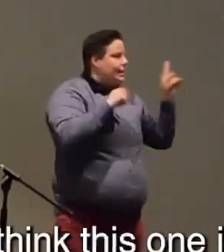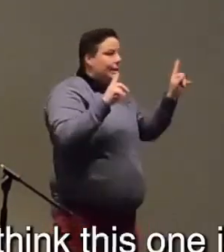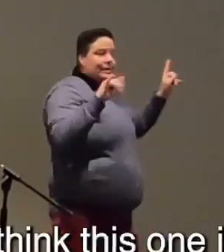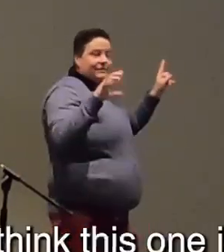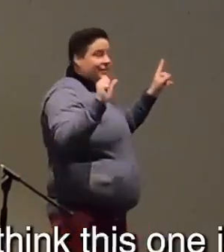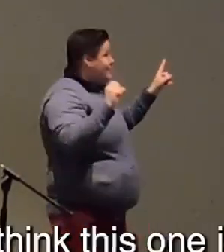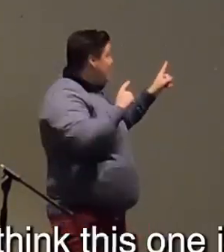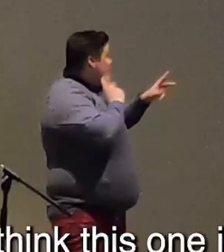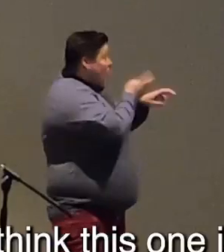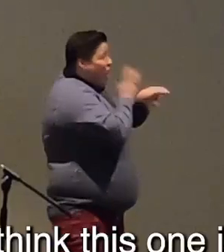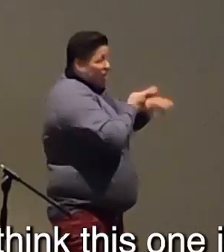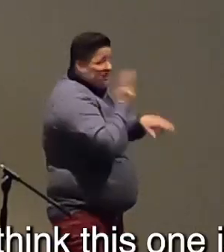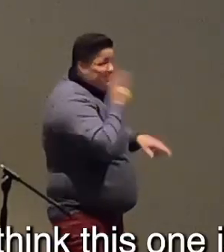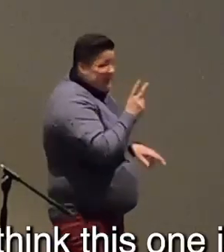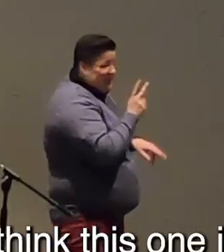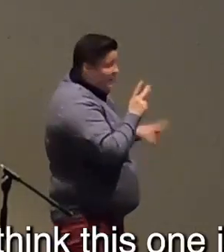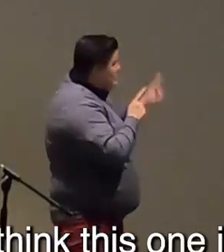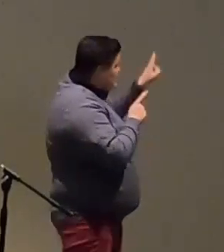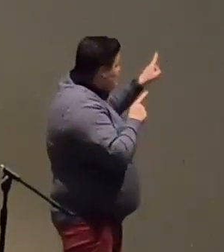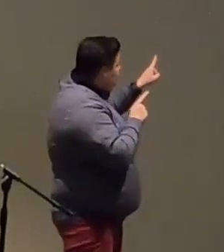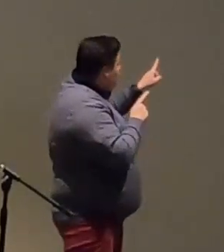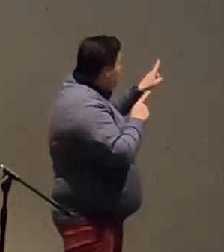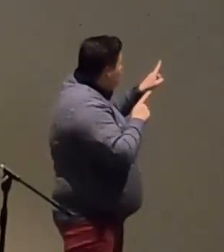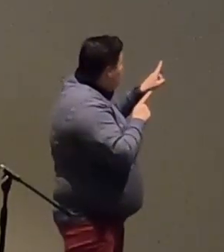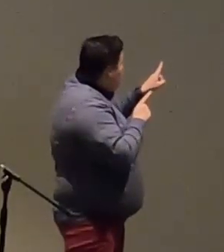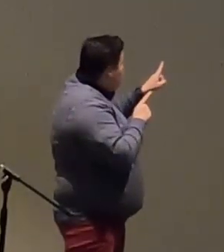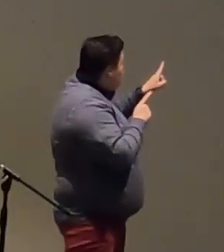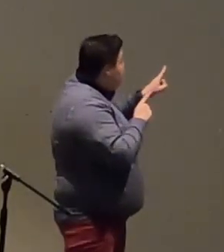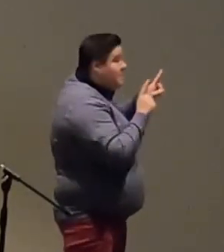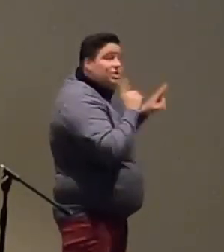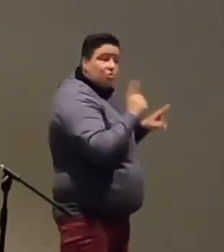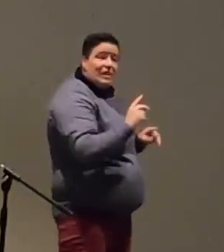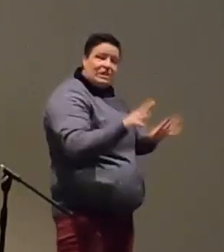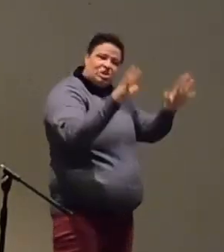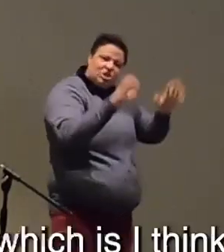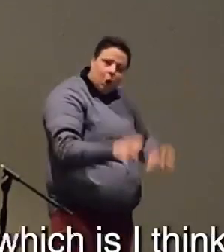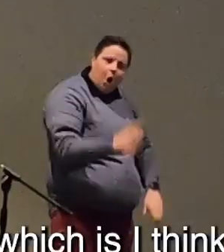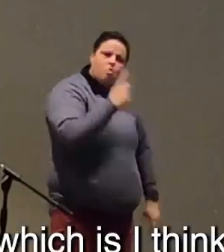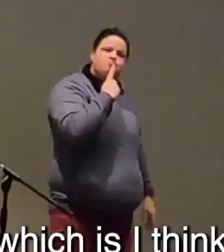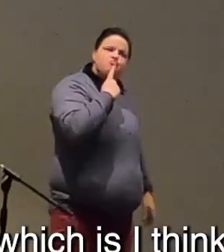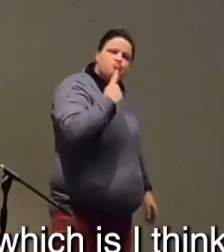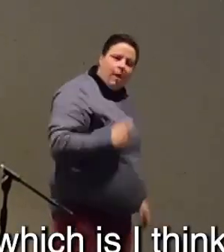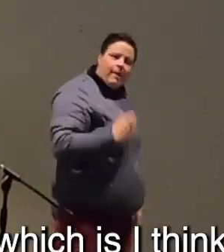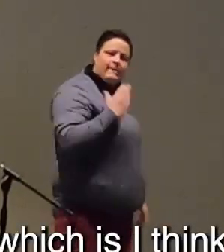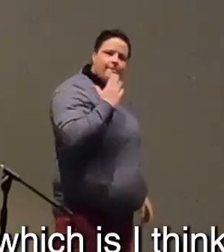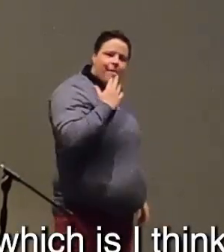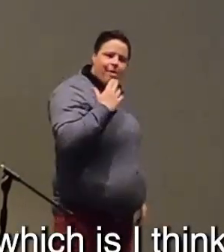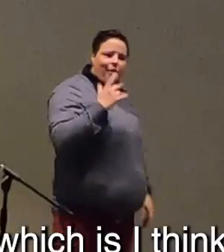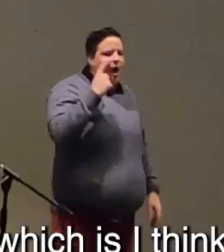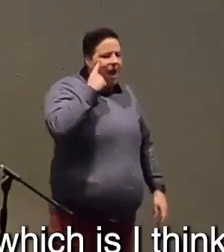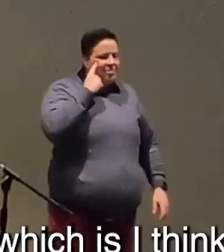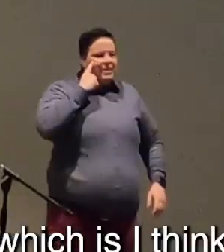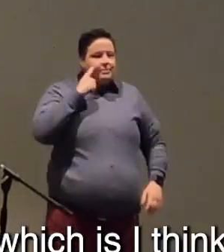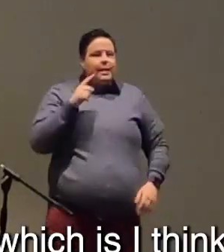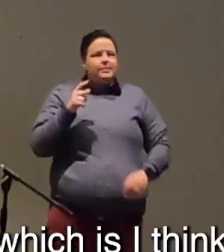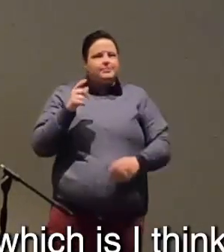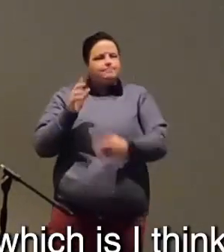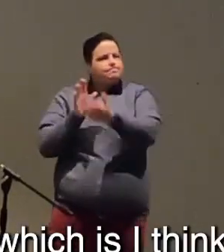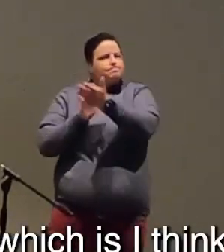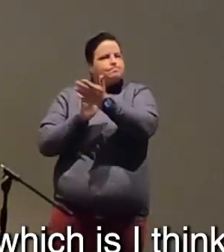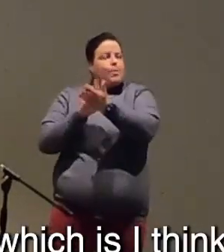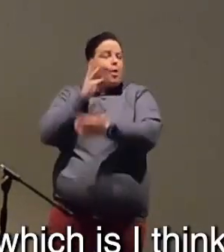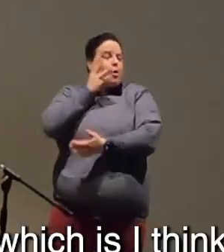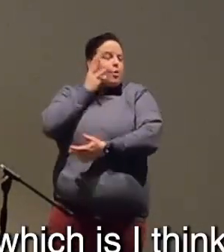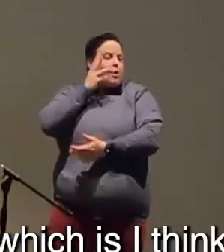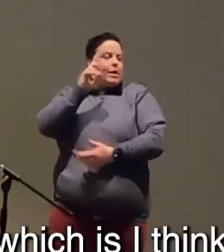one is a little hard to see on the slideshow, but it is quite this dark red, which is I think a nod to the